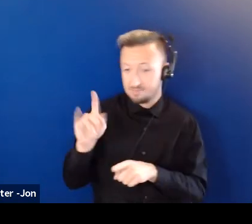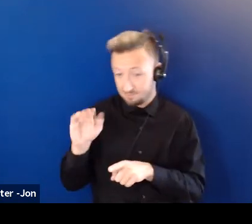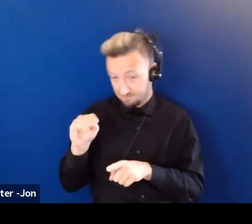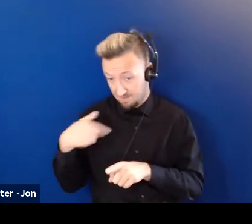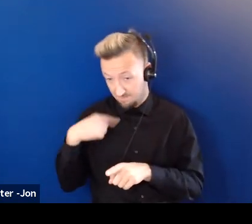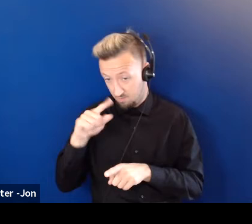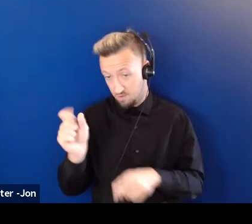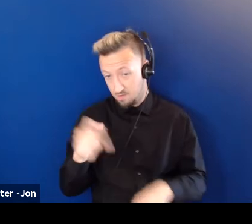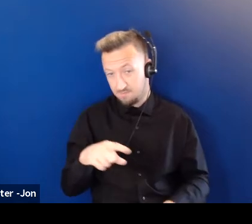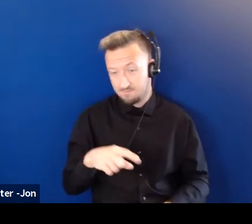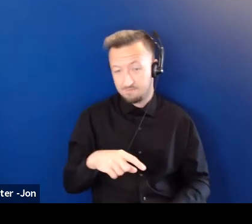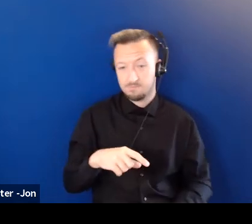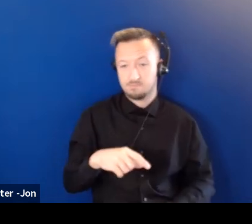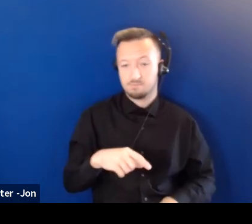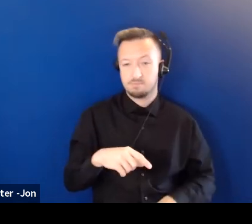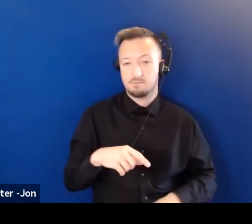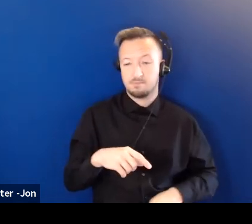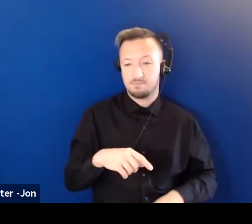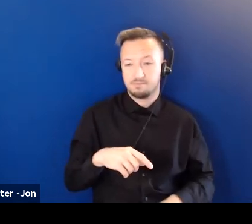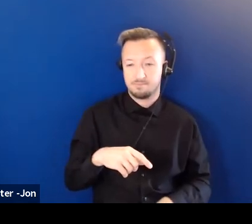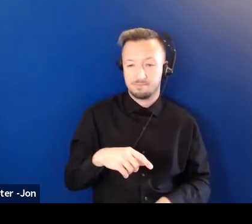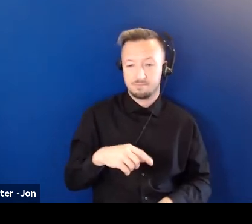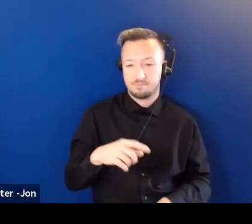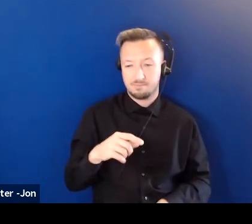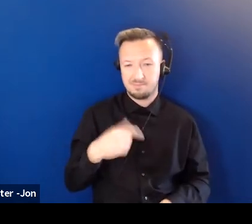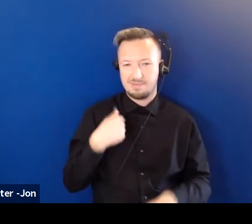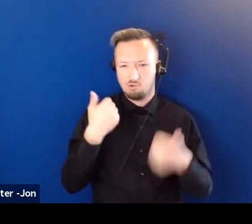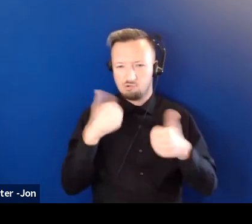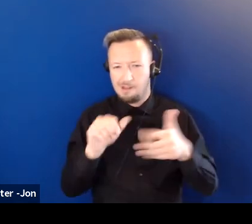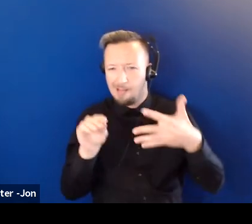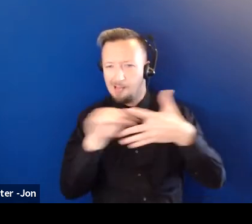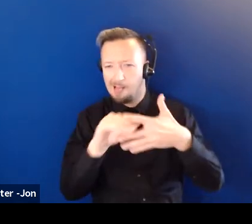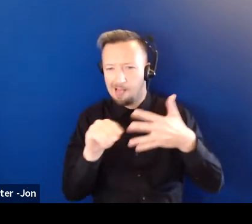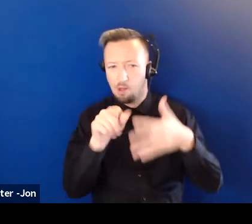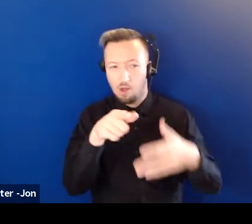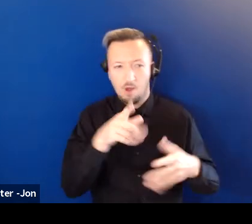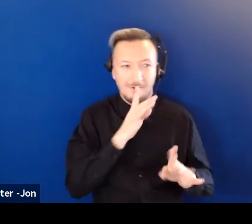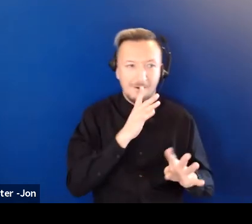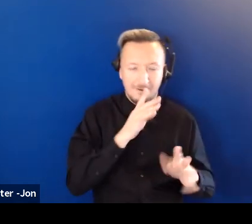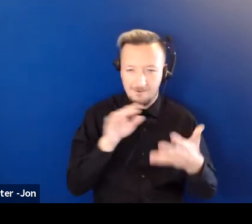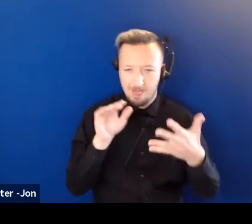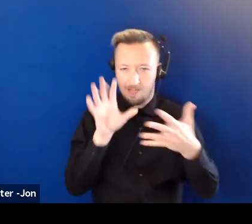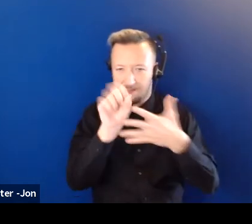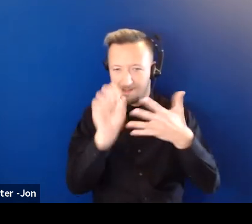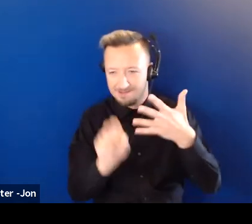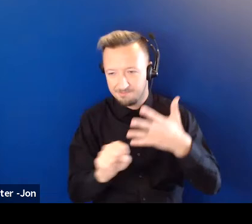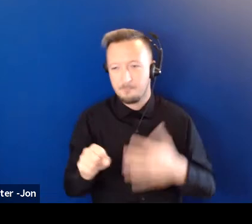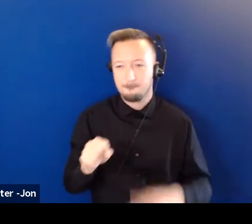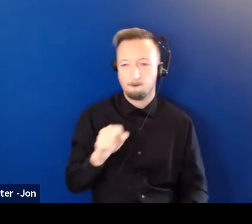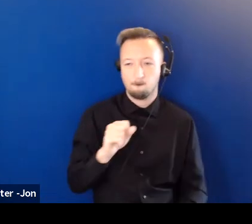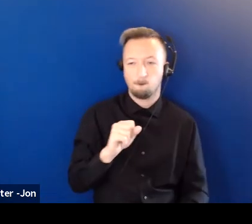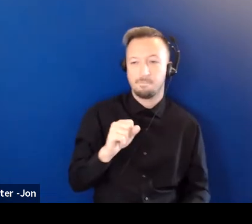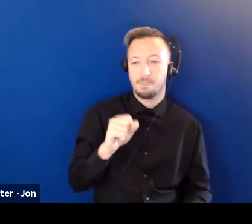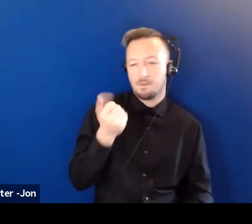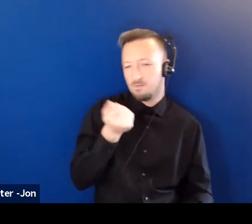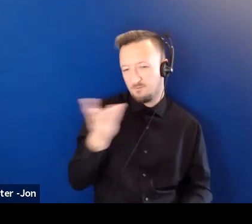question? Yes, Paige. I'm trying to catch you in between your breaths there. Sorry. Several different